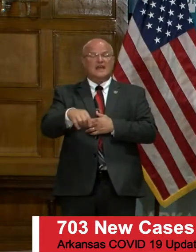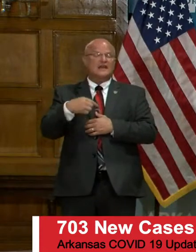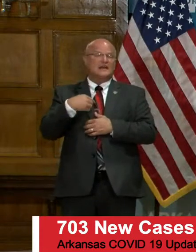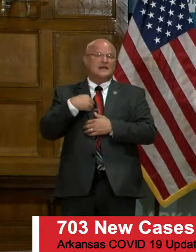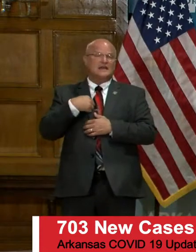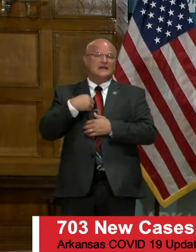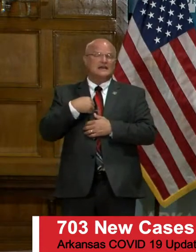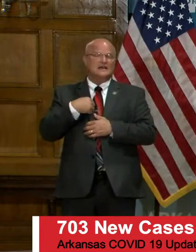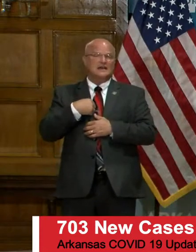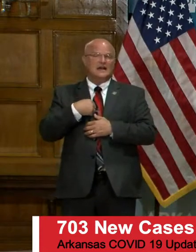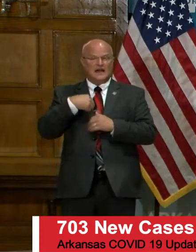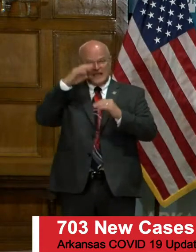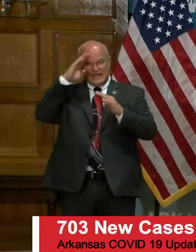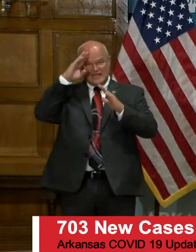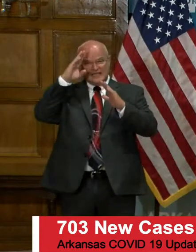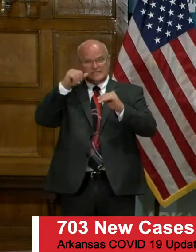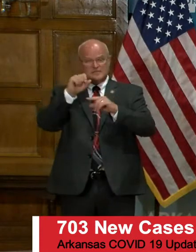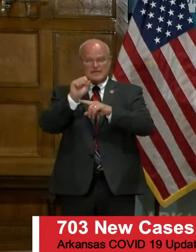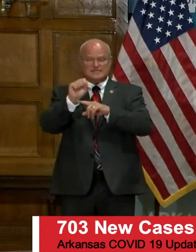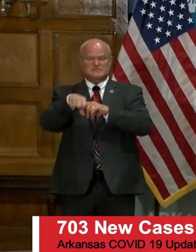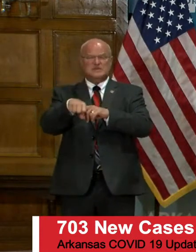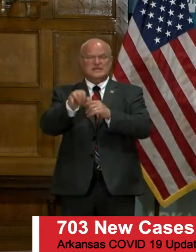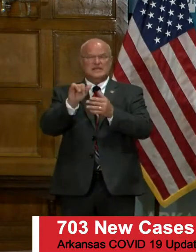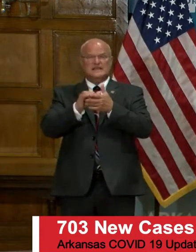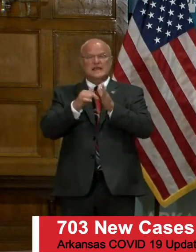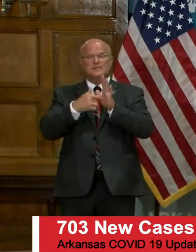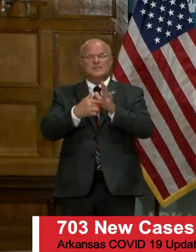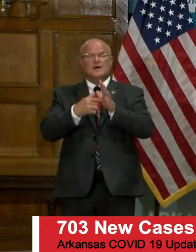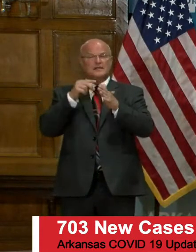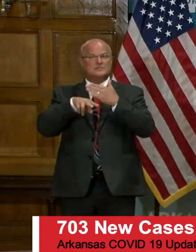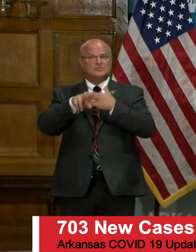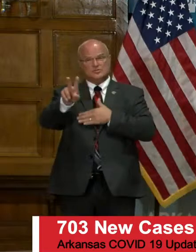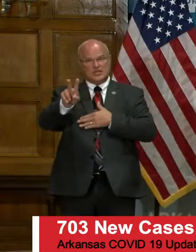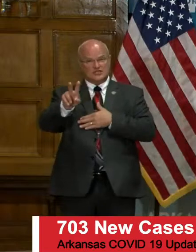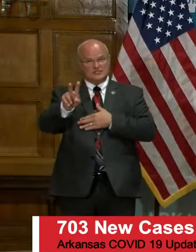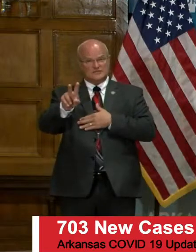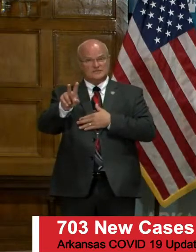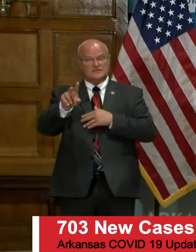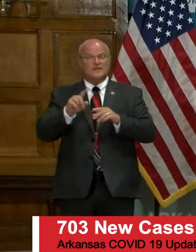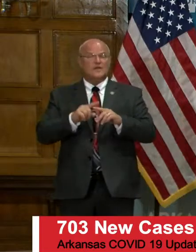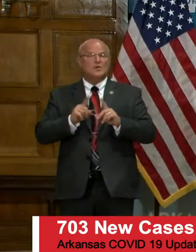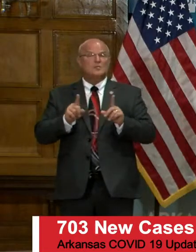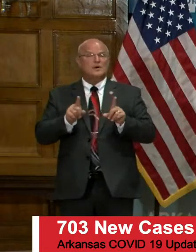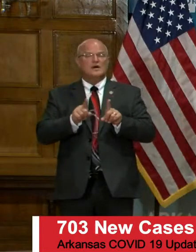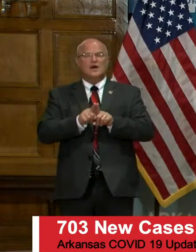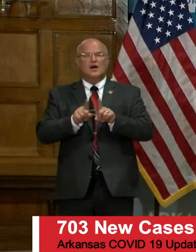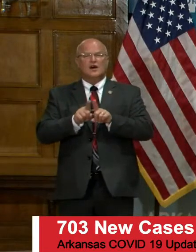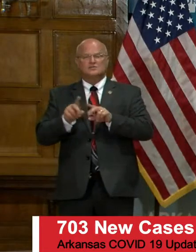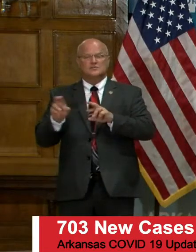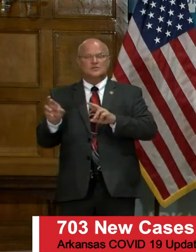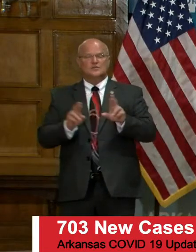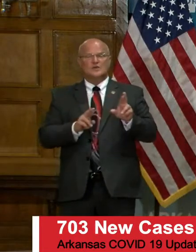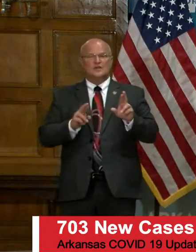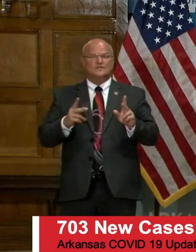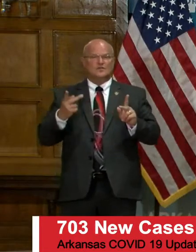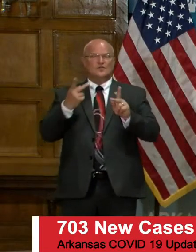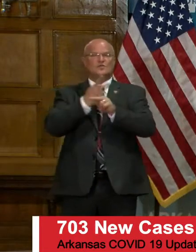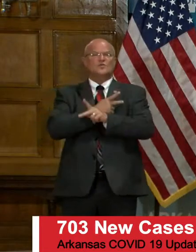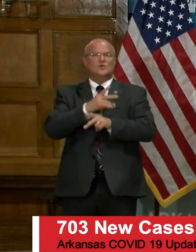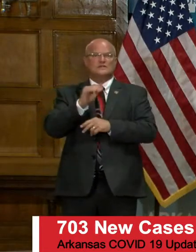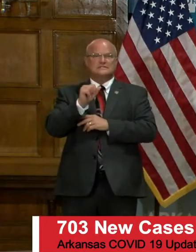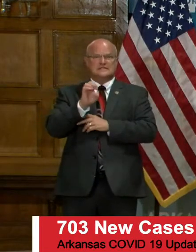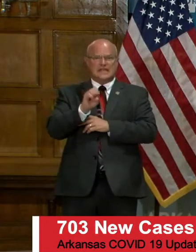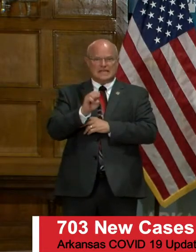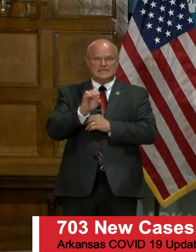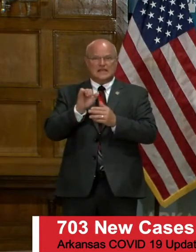I expect to beat that modeling projection, but you also prepare for a worst case scenario